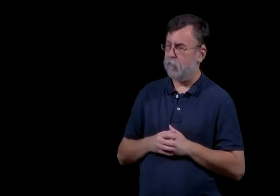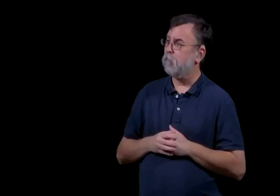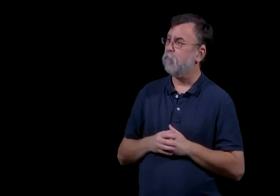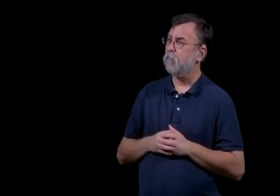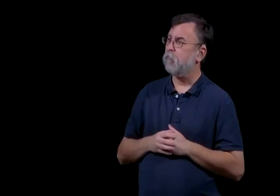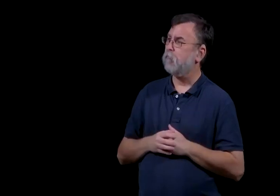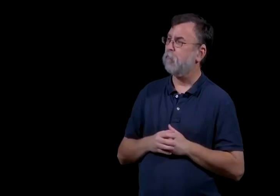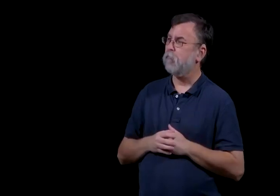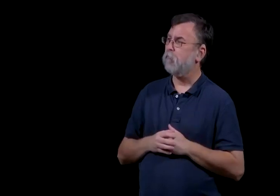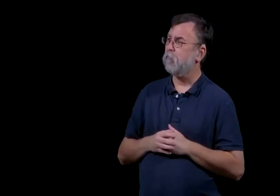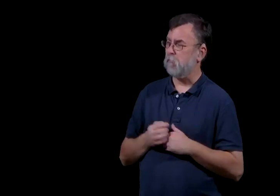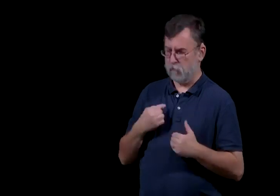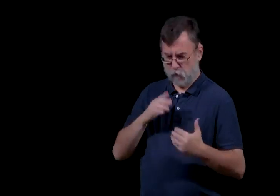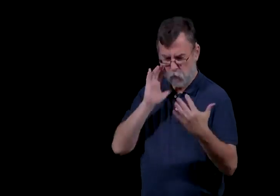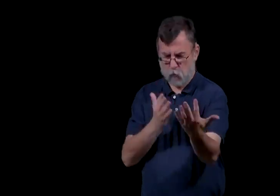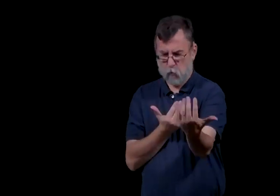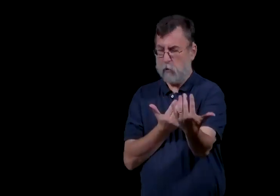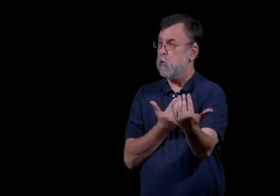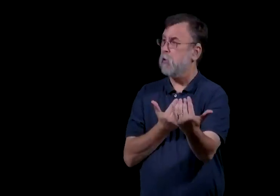you even more and more as the days go on.